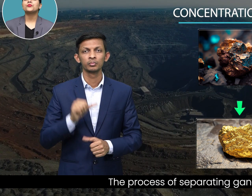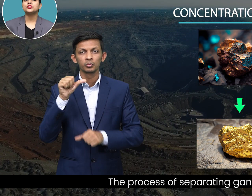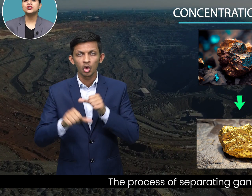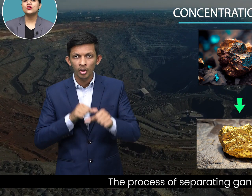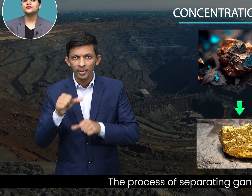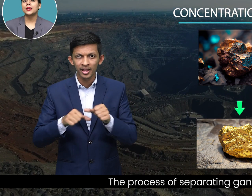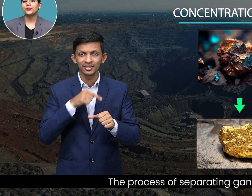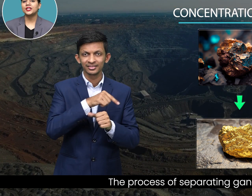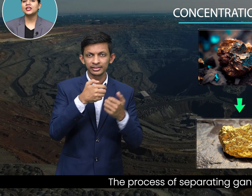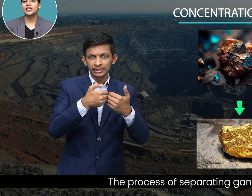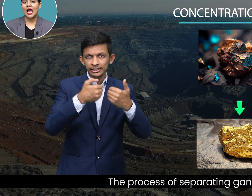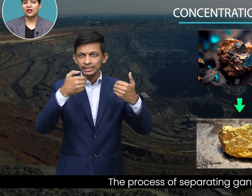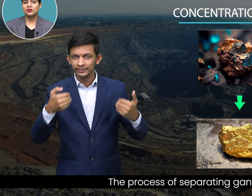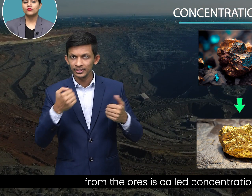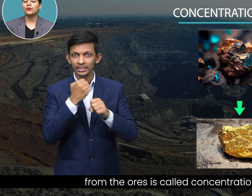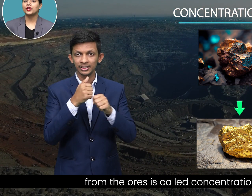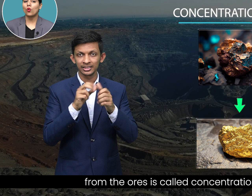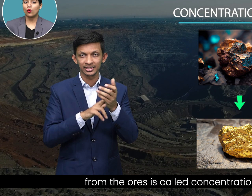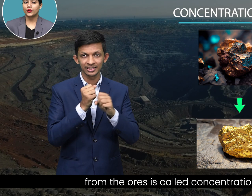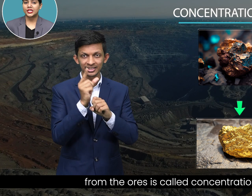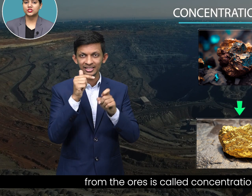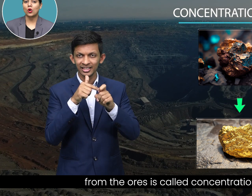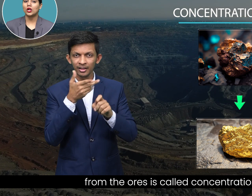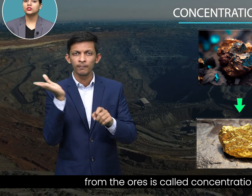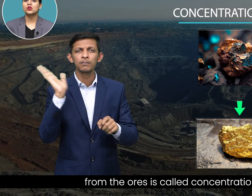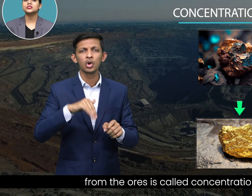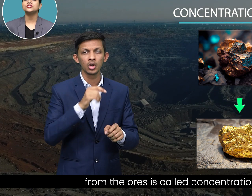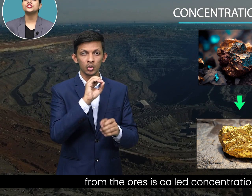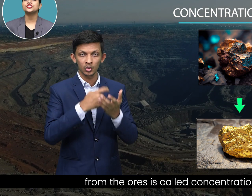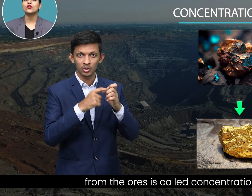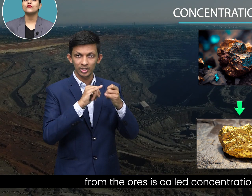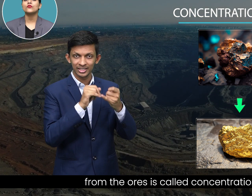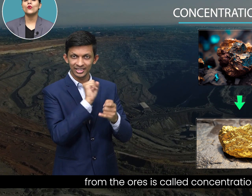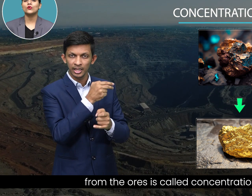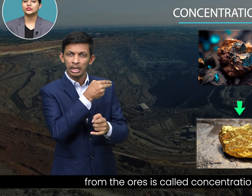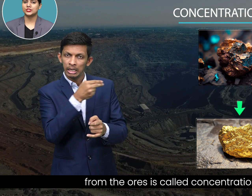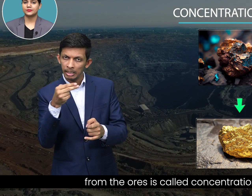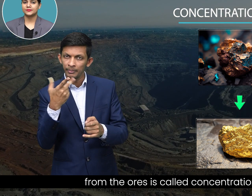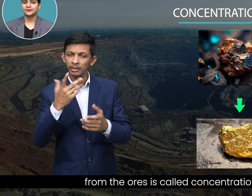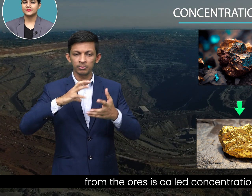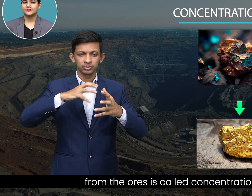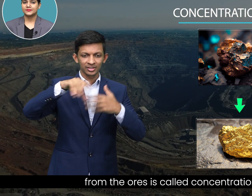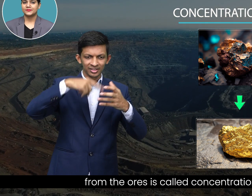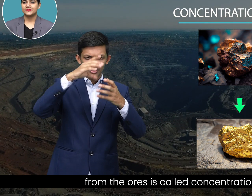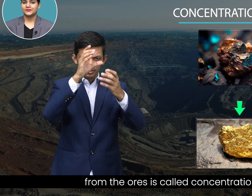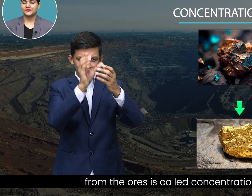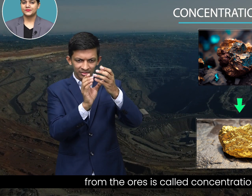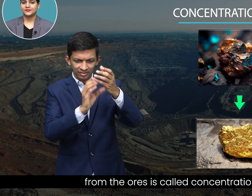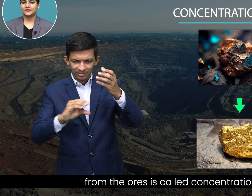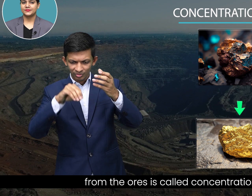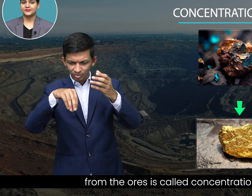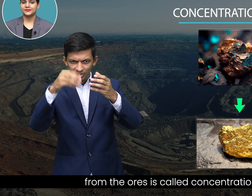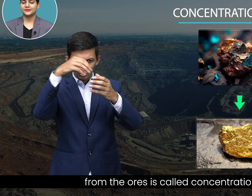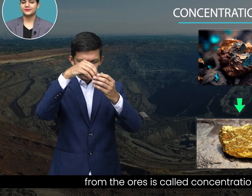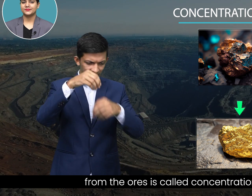The process of separating gangue from the ore is called concentration of ores.